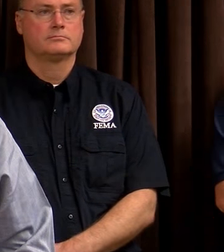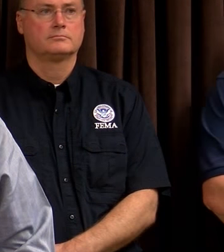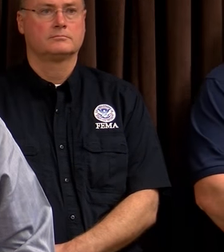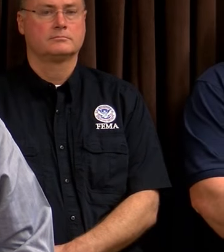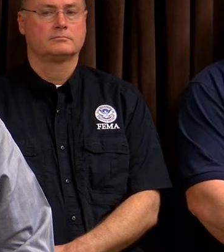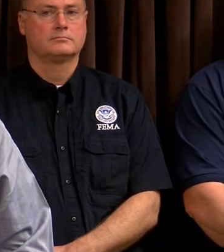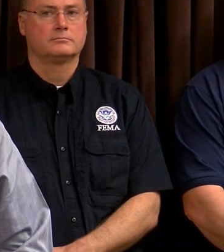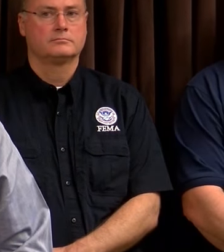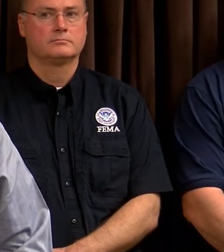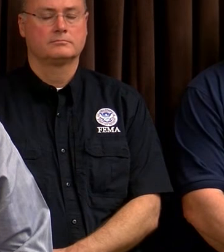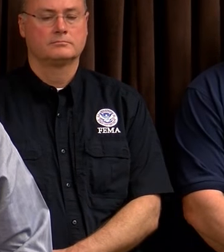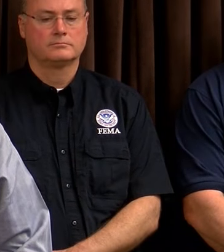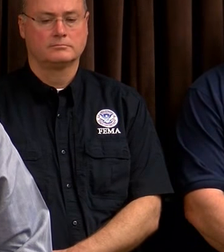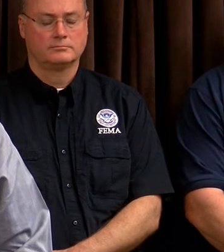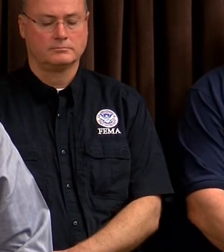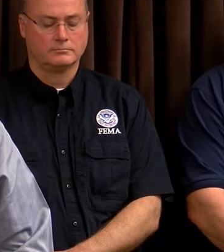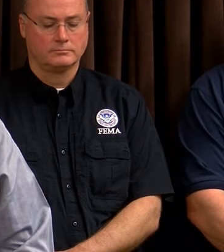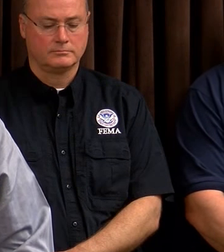so